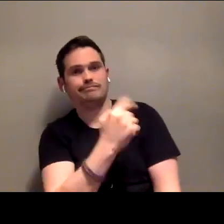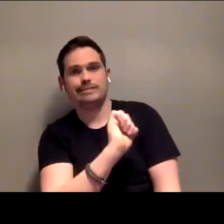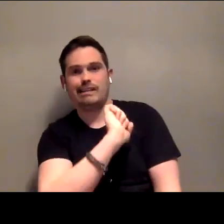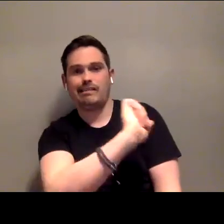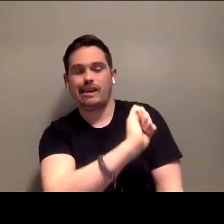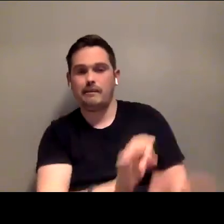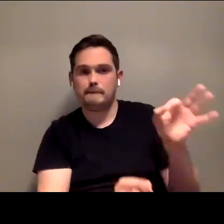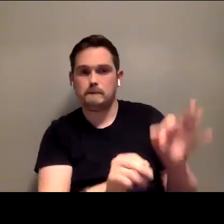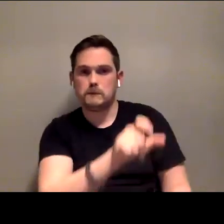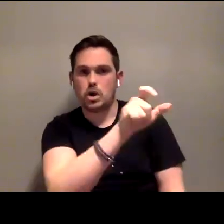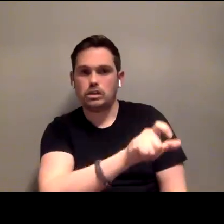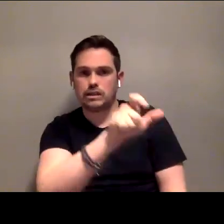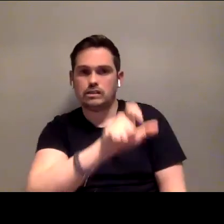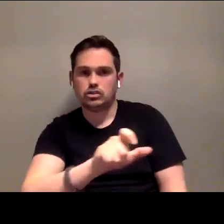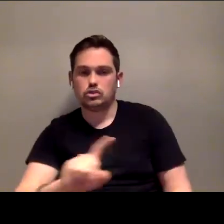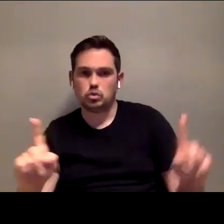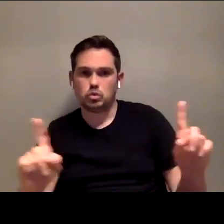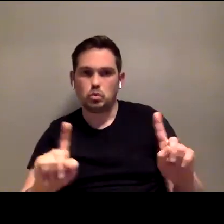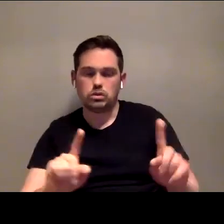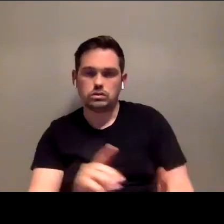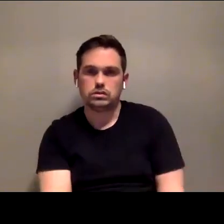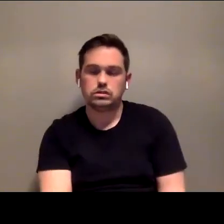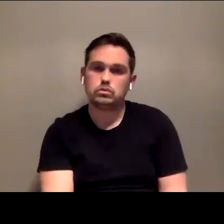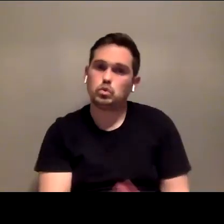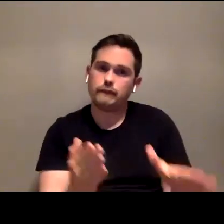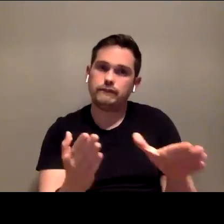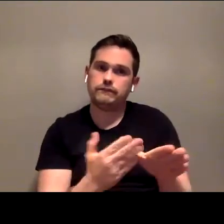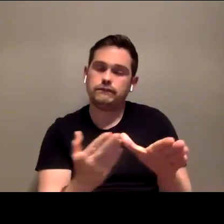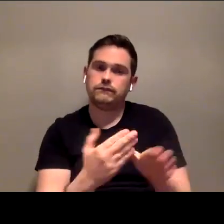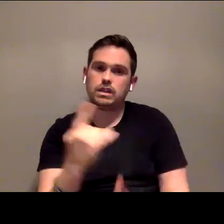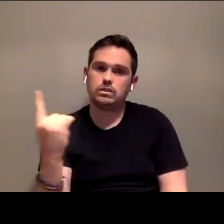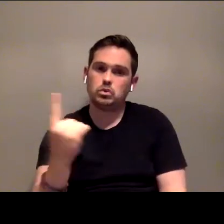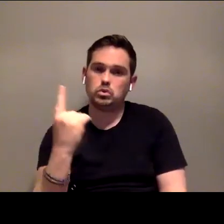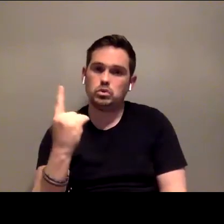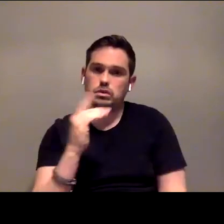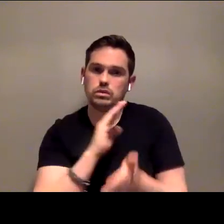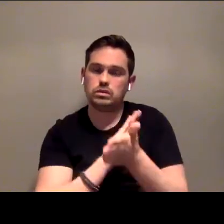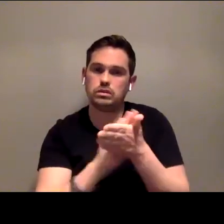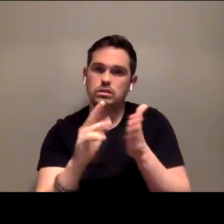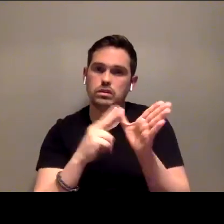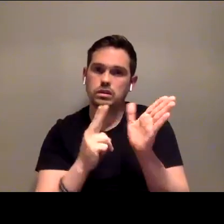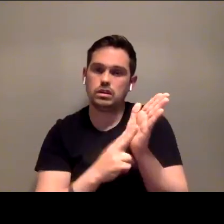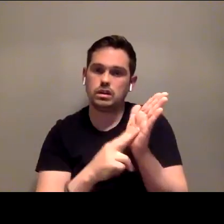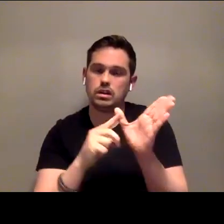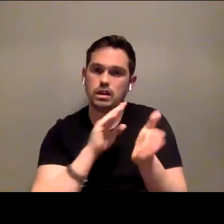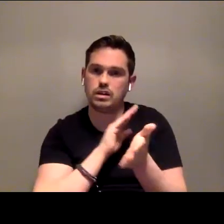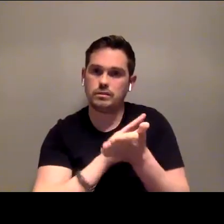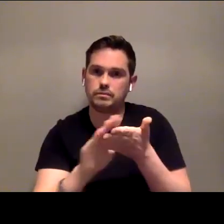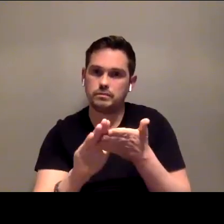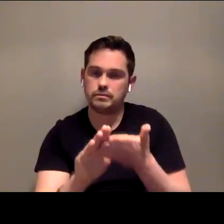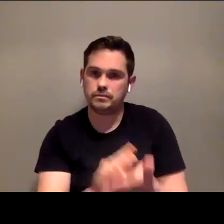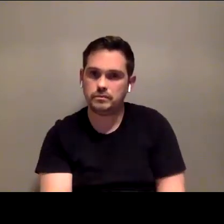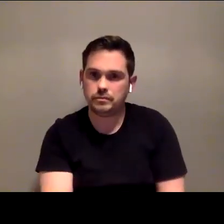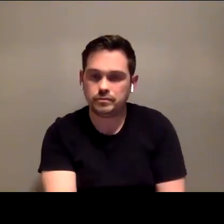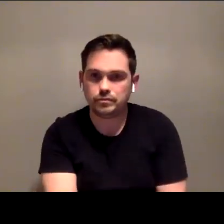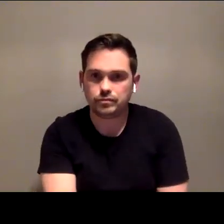back to Hannah, I'm just gonna pause a little bit before you do, Hannah, because I just want to make